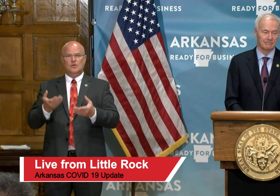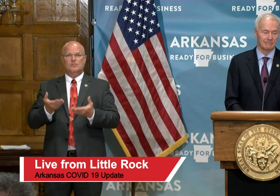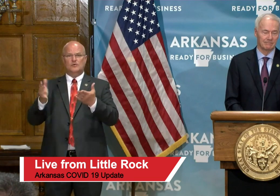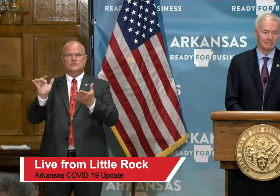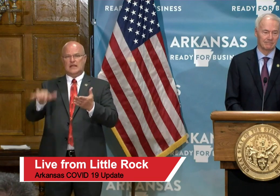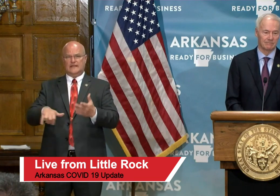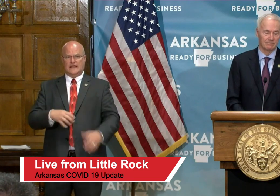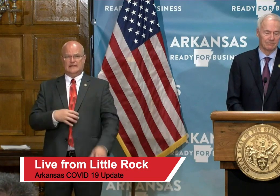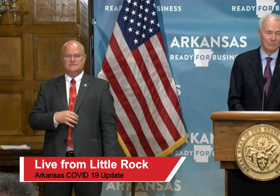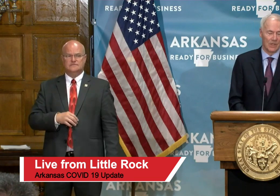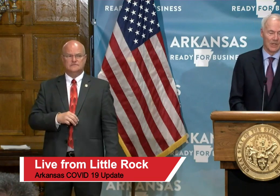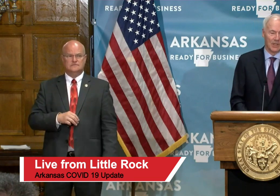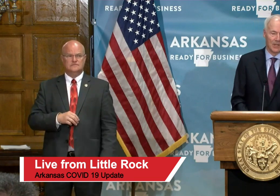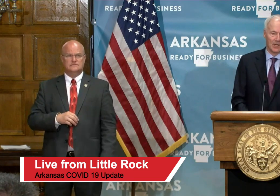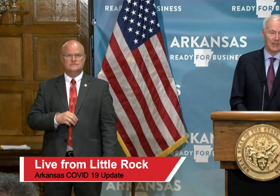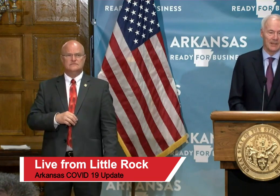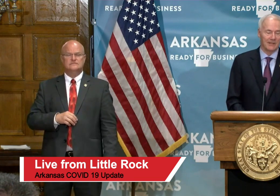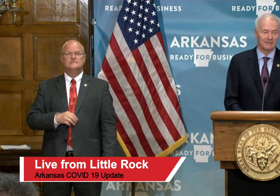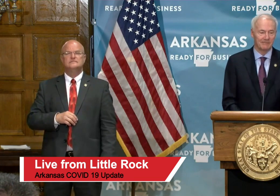that?